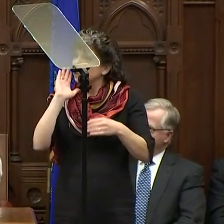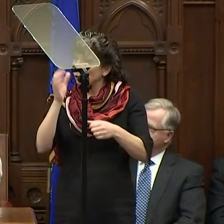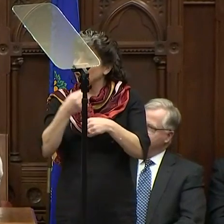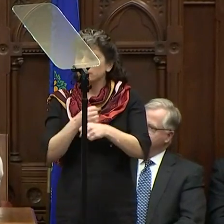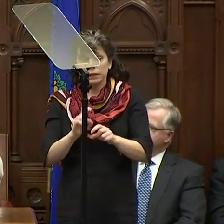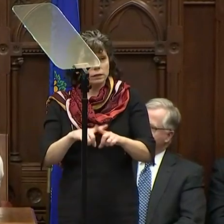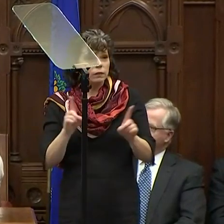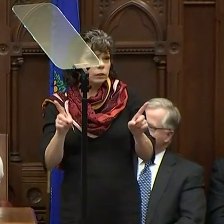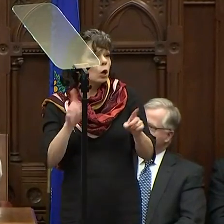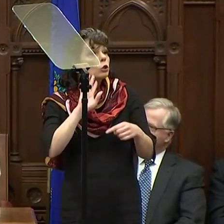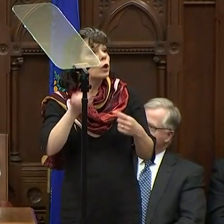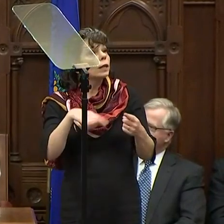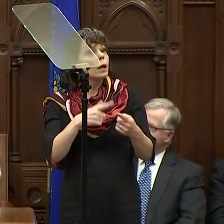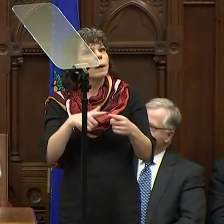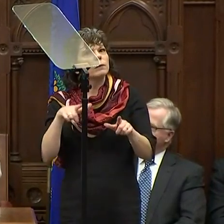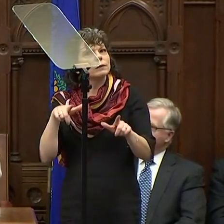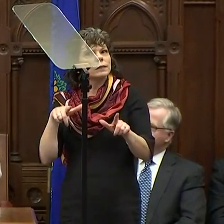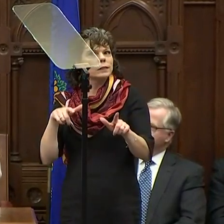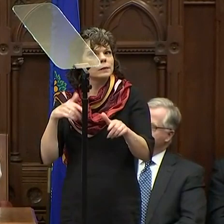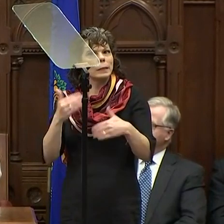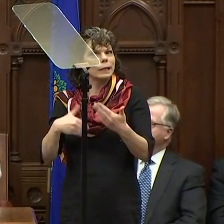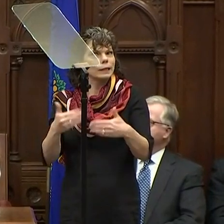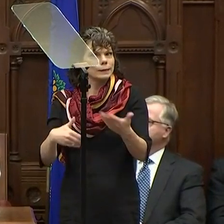difference. Talking about speeding things up,